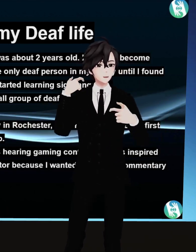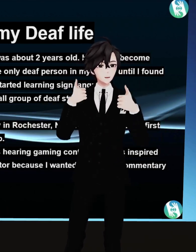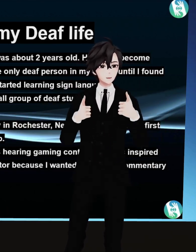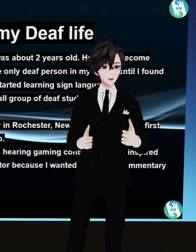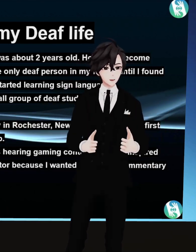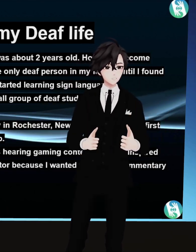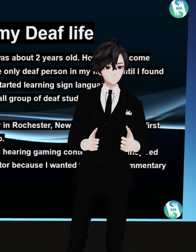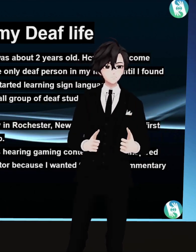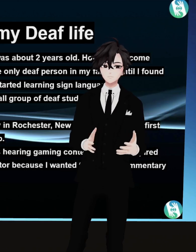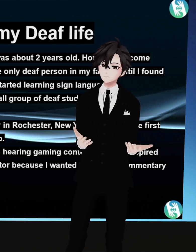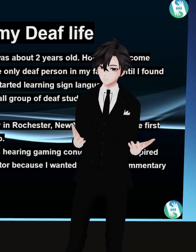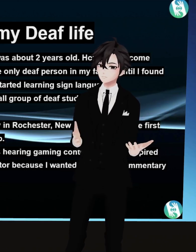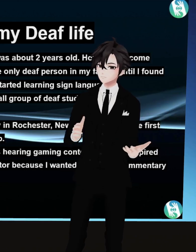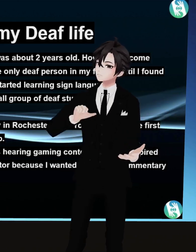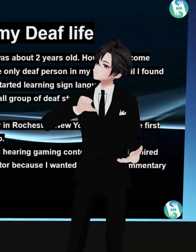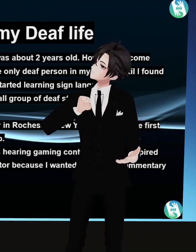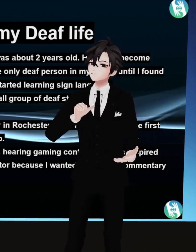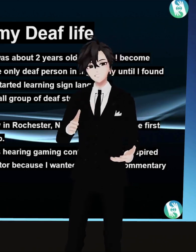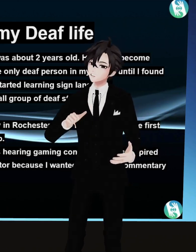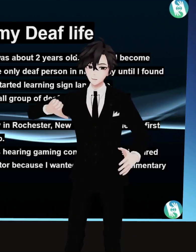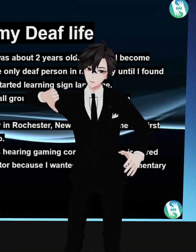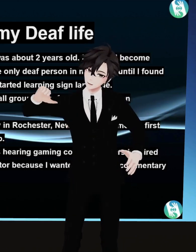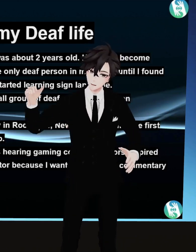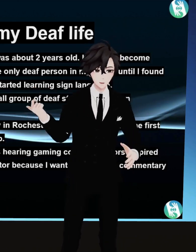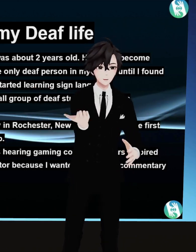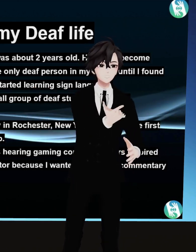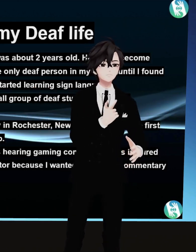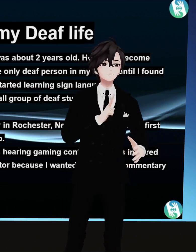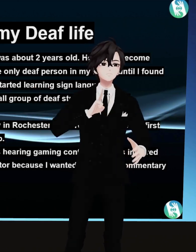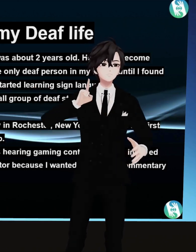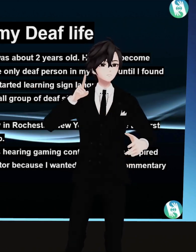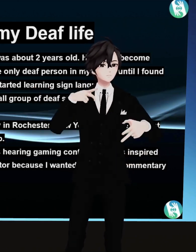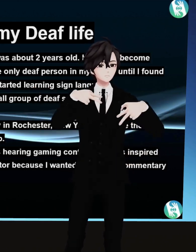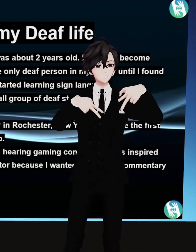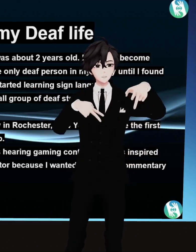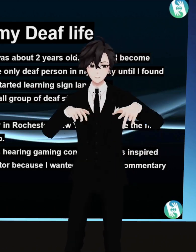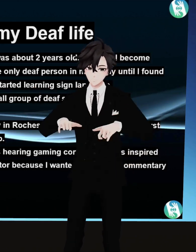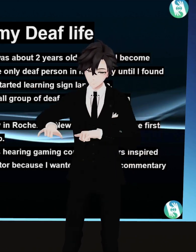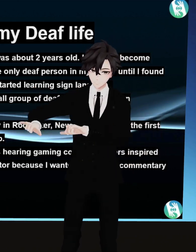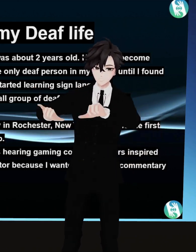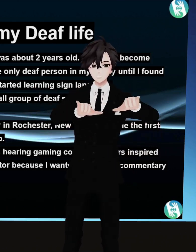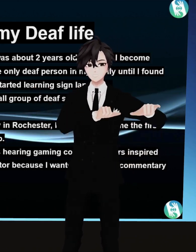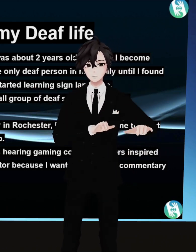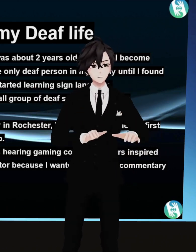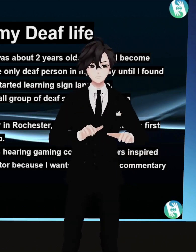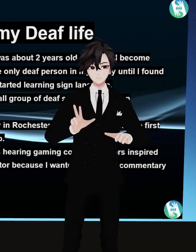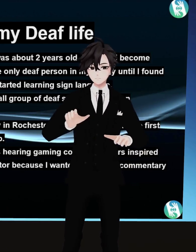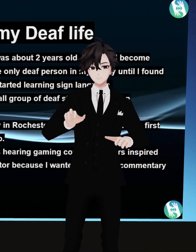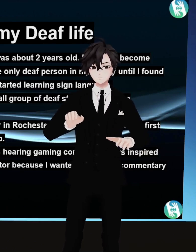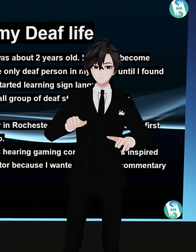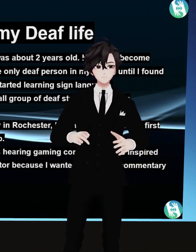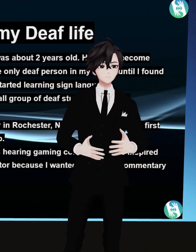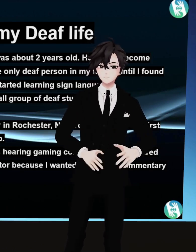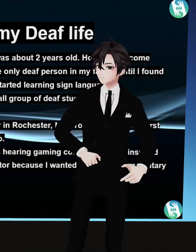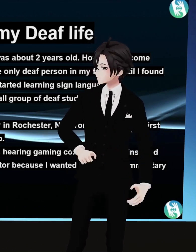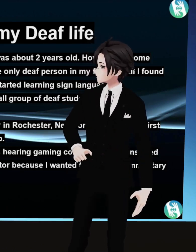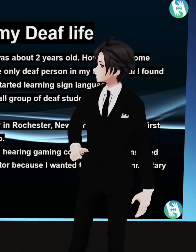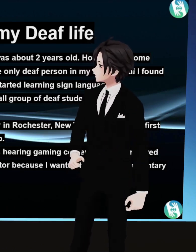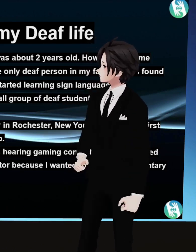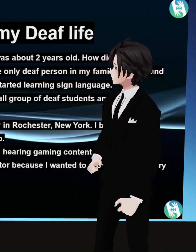deaf. And everyone's life experiences will be different depending on this level of hearing and their cultural immersion. And keep in mind that not